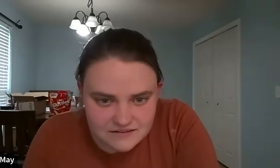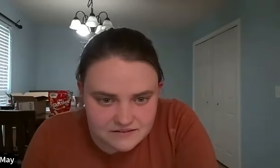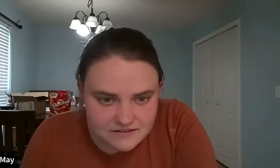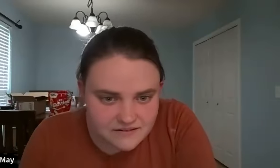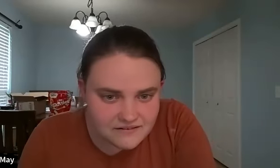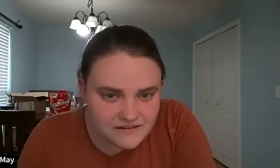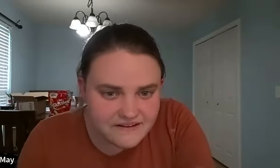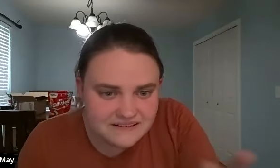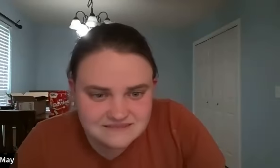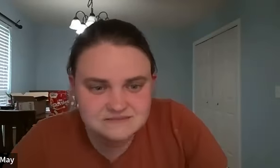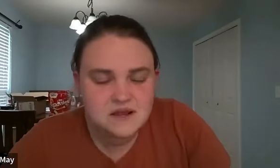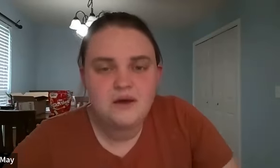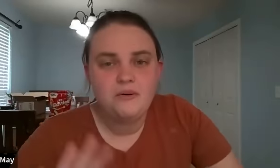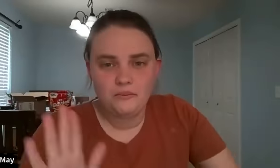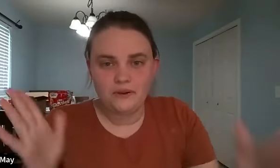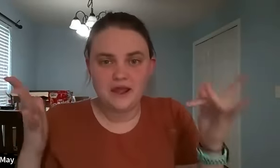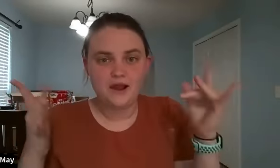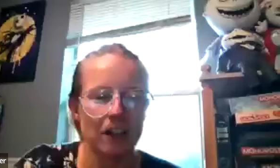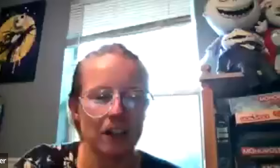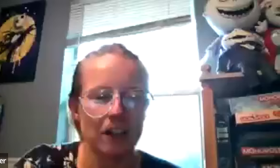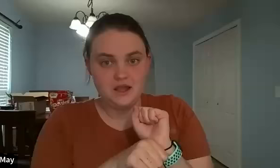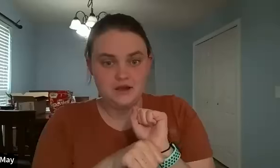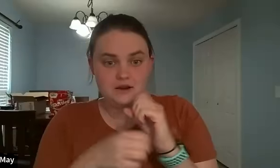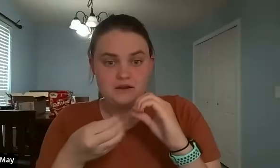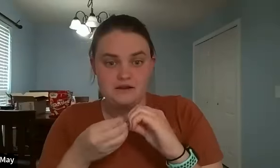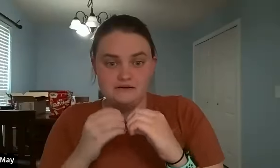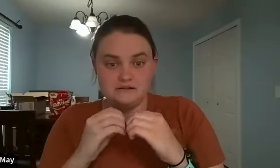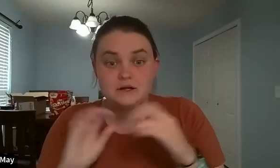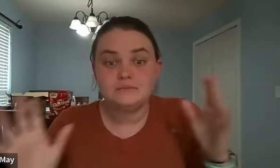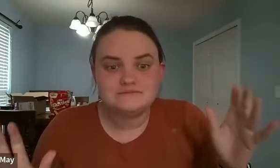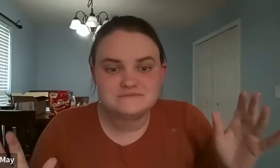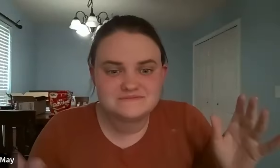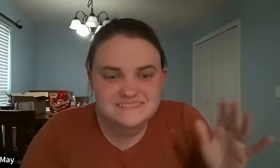Hi. We are working on